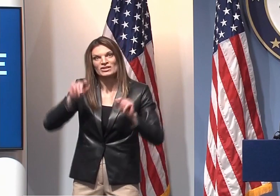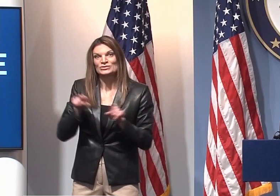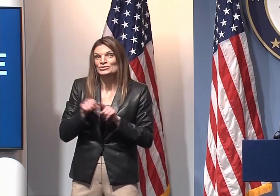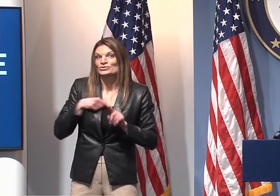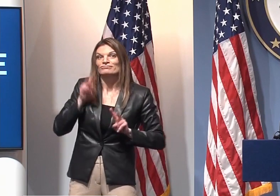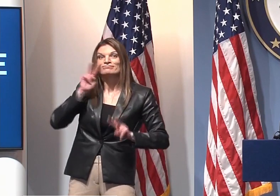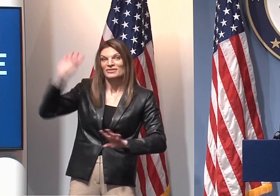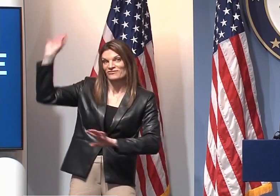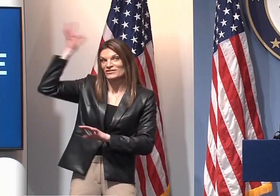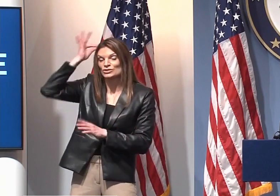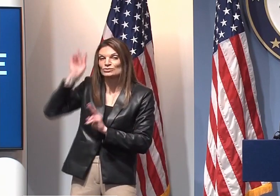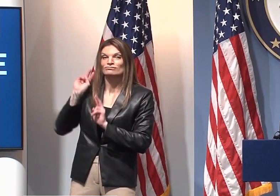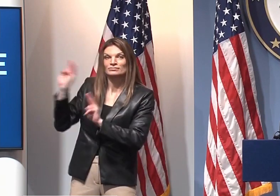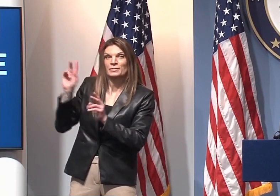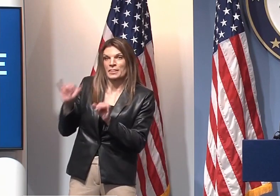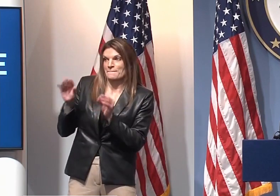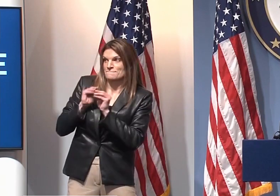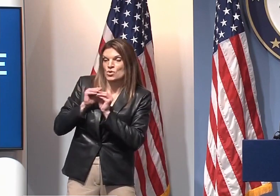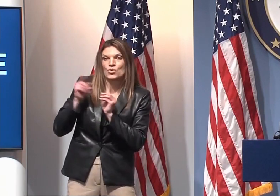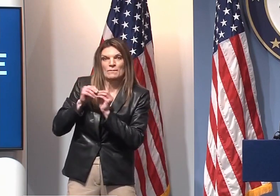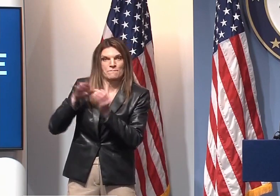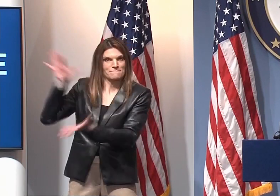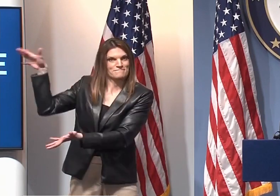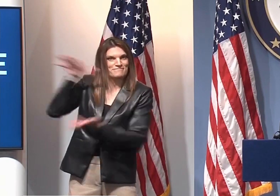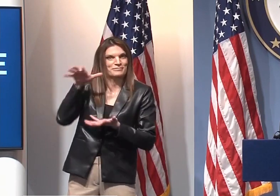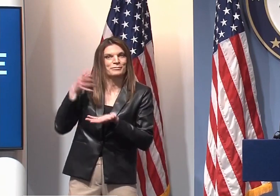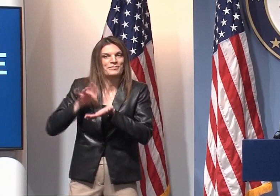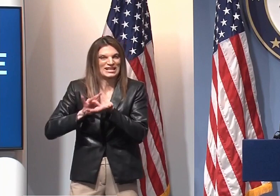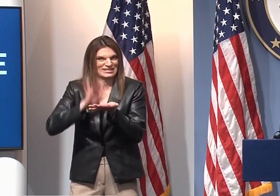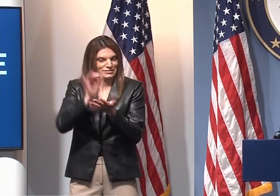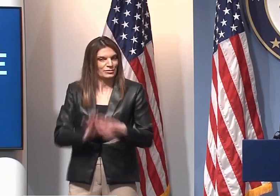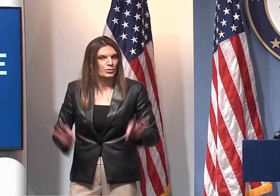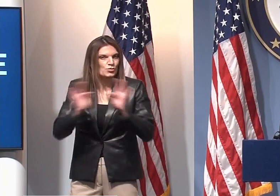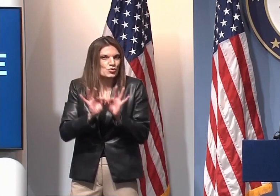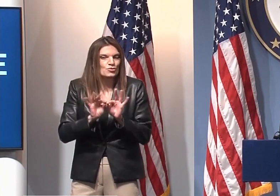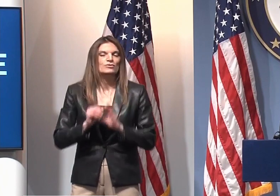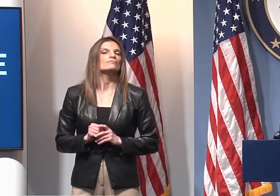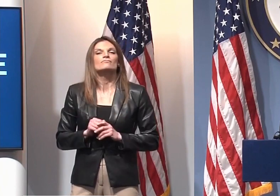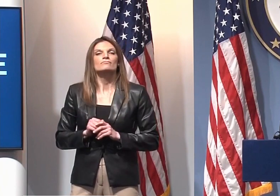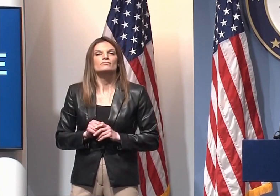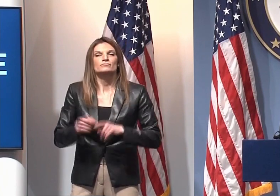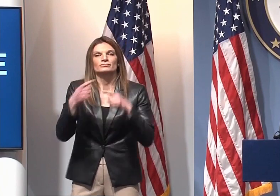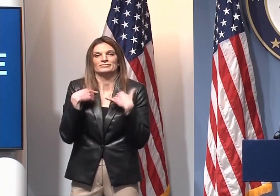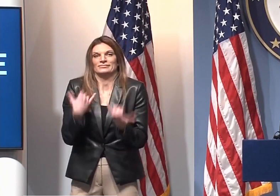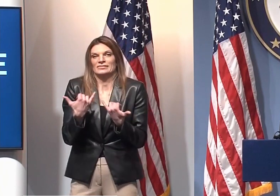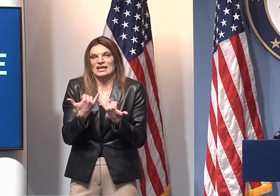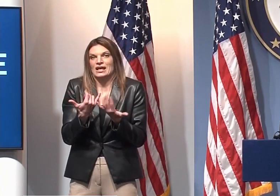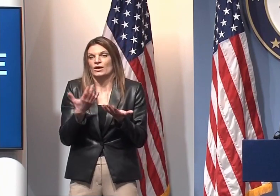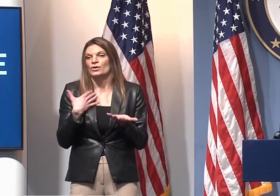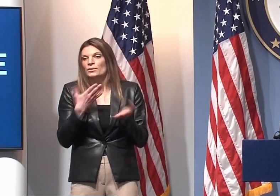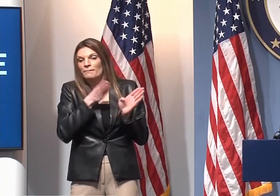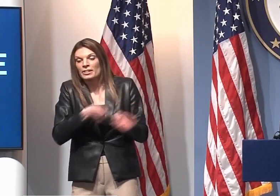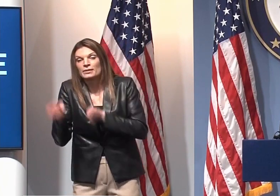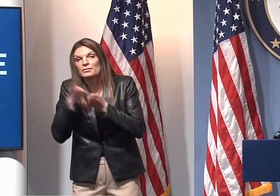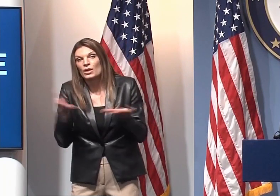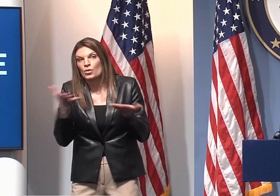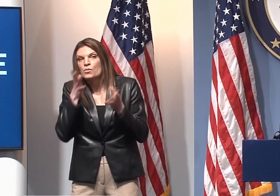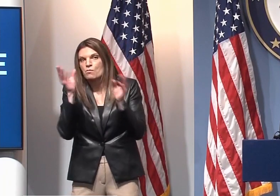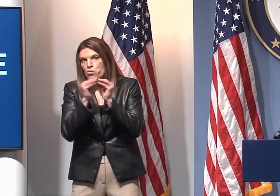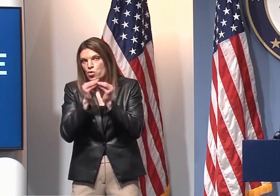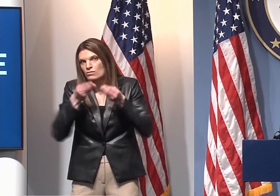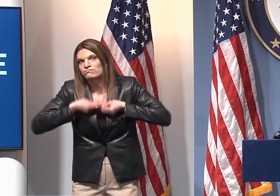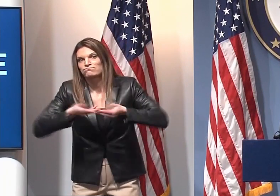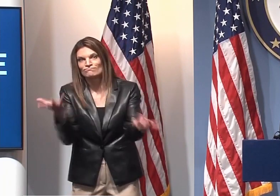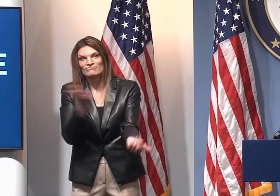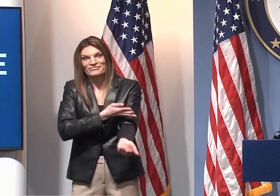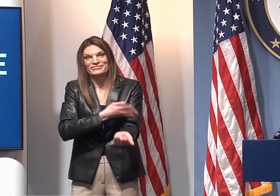to expand the use of monoclonal antibodies, as the governor and Dr. Khaldun had mentioned. We are finalizing details for expansion plans and will be